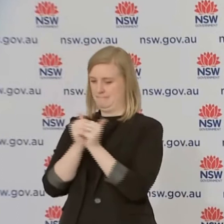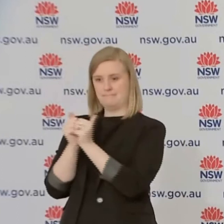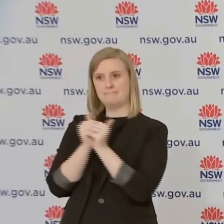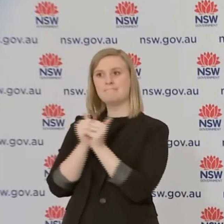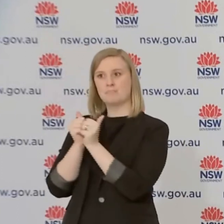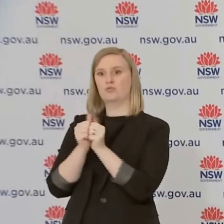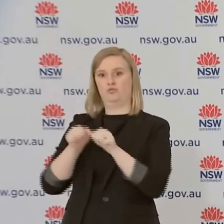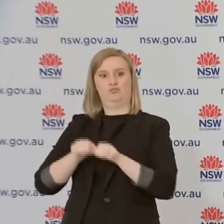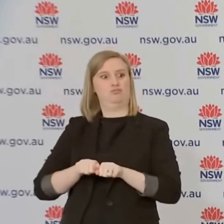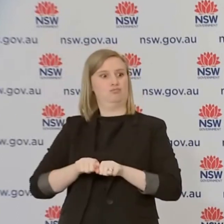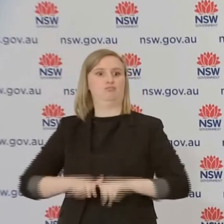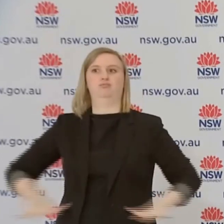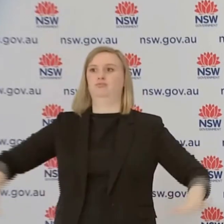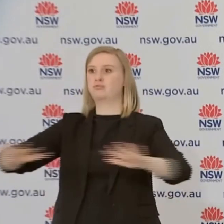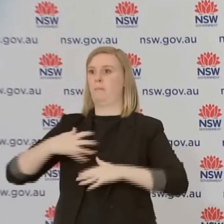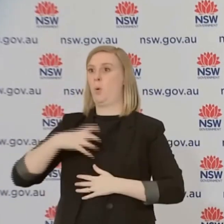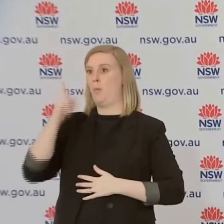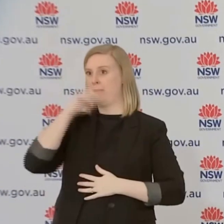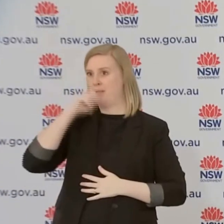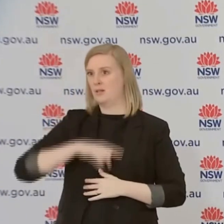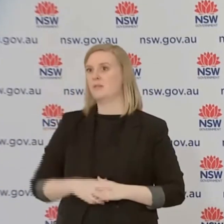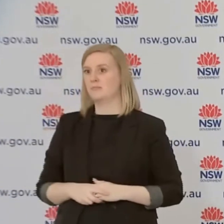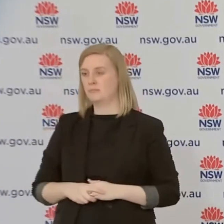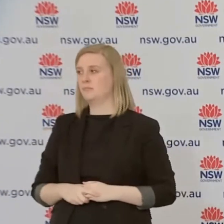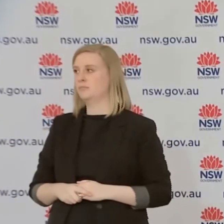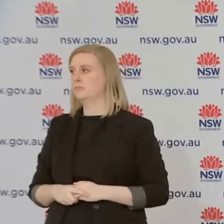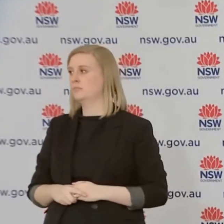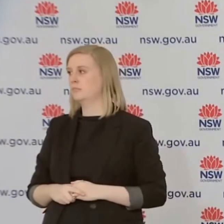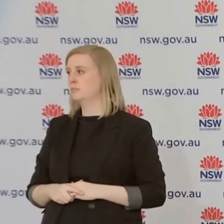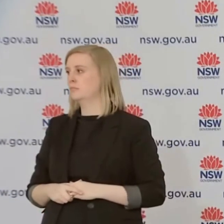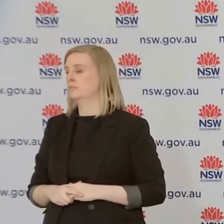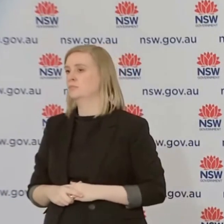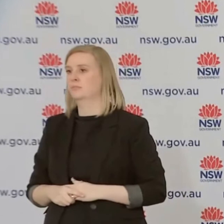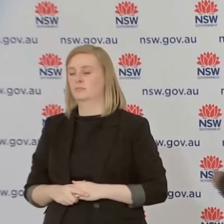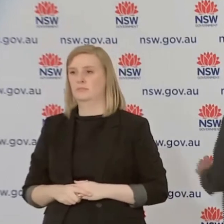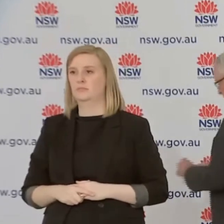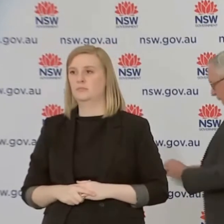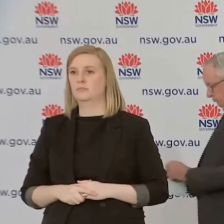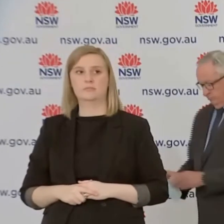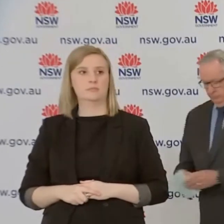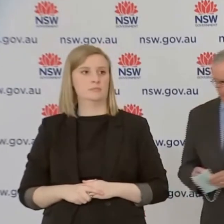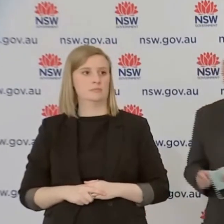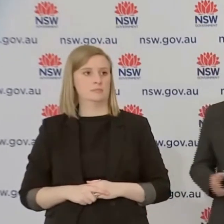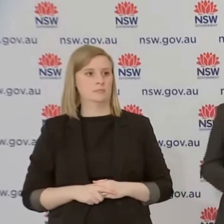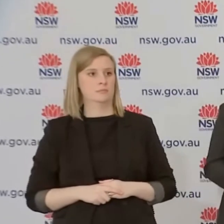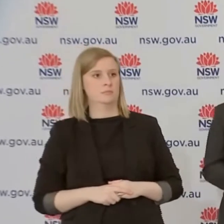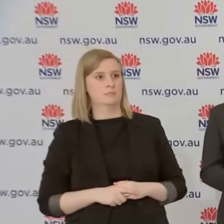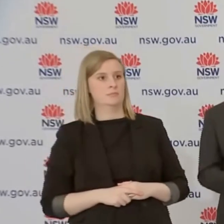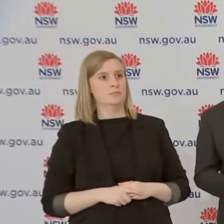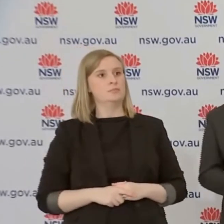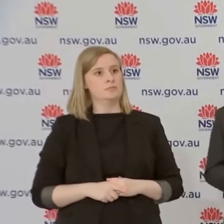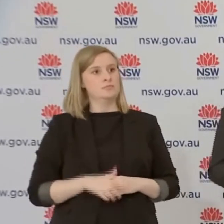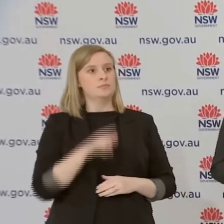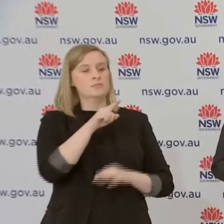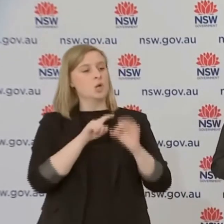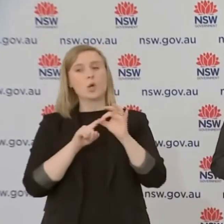if you like, our epicentre at the moment of our concern. Why are the numbers going down? Why are the numbers going down, Premier? On businesses applying for